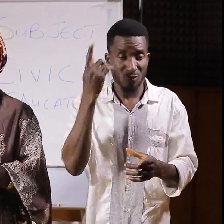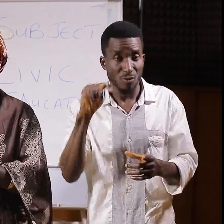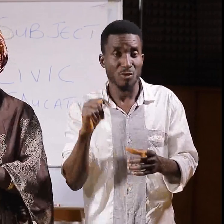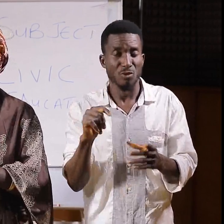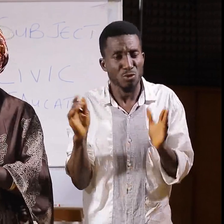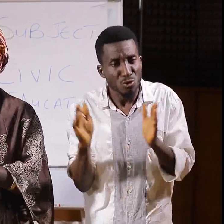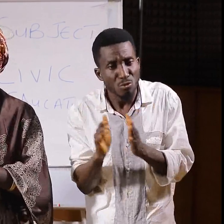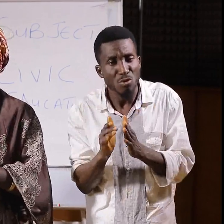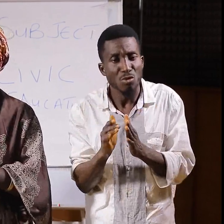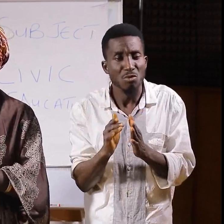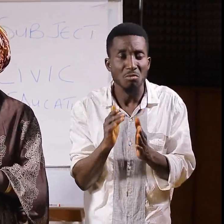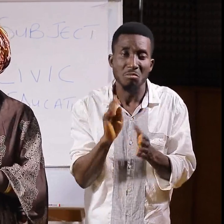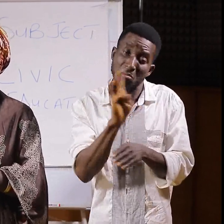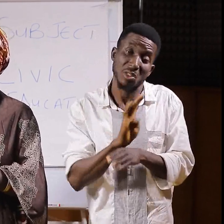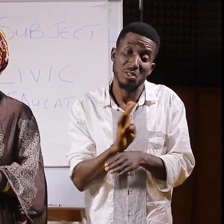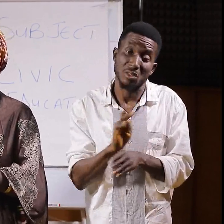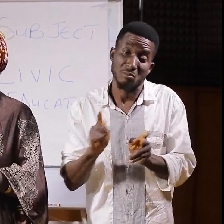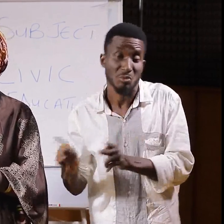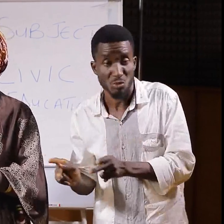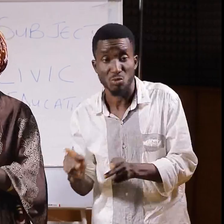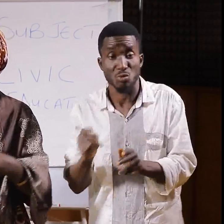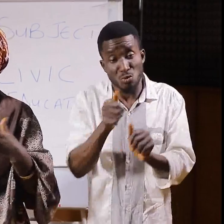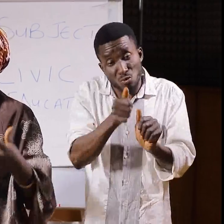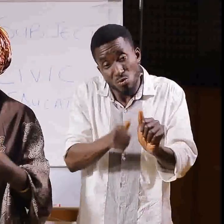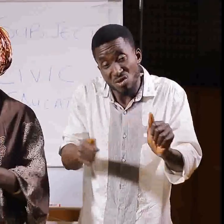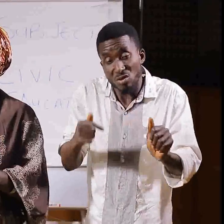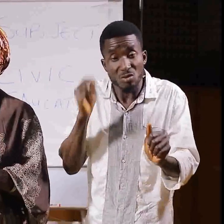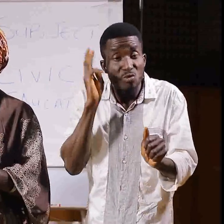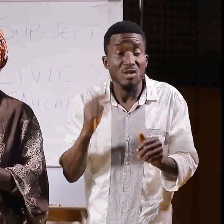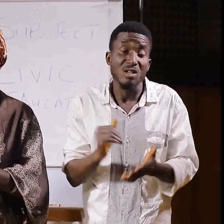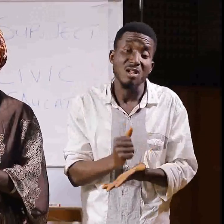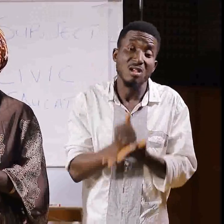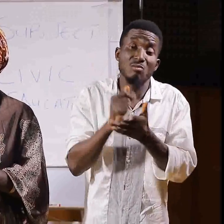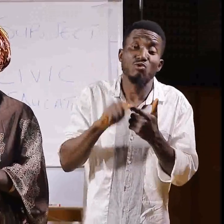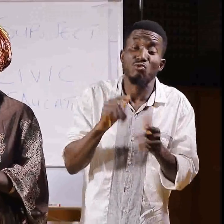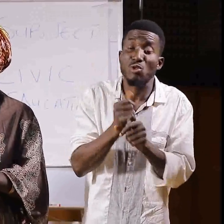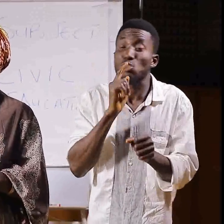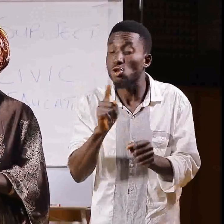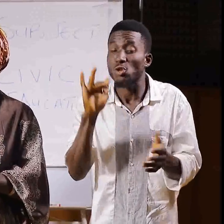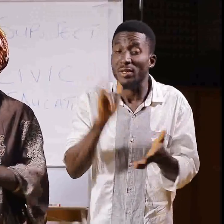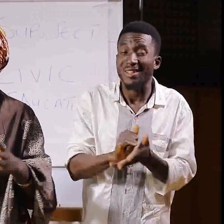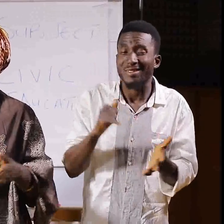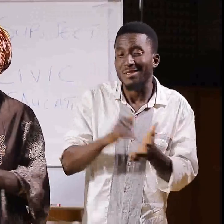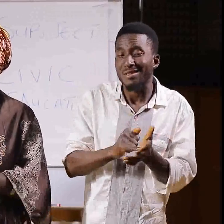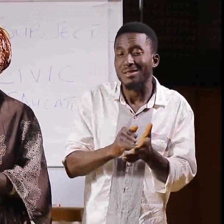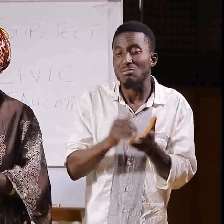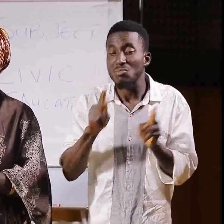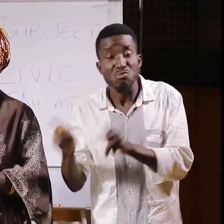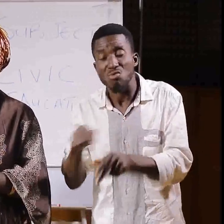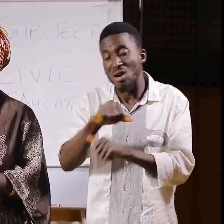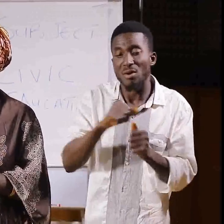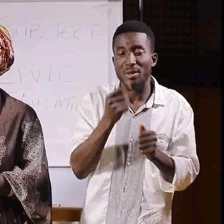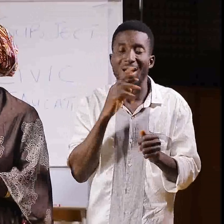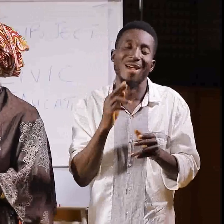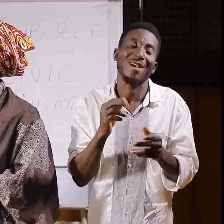especially small-scale business, which will help to make sure that its citizens around